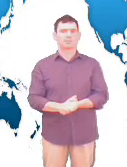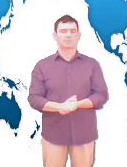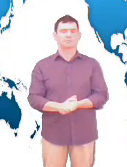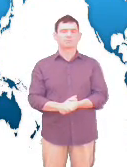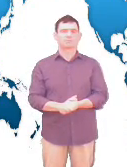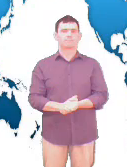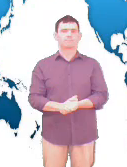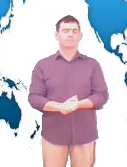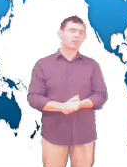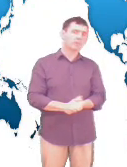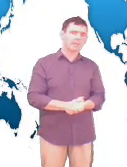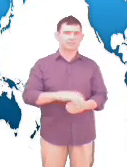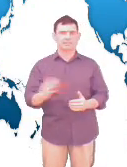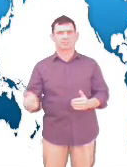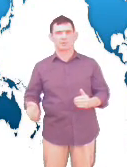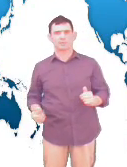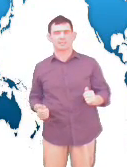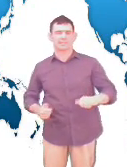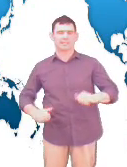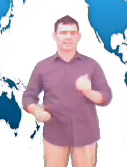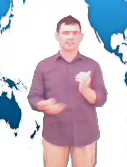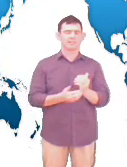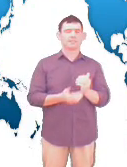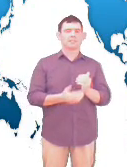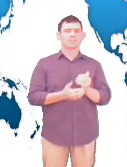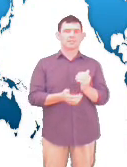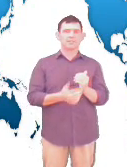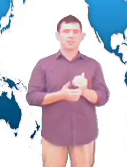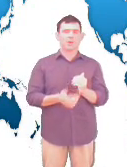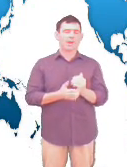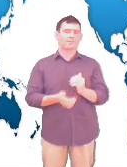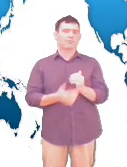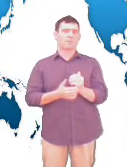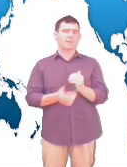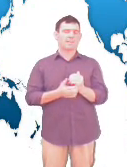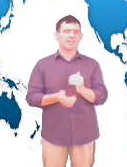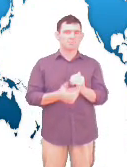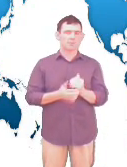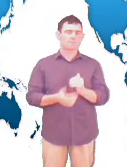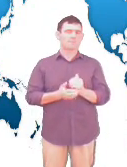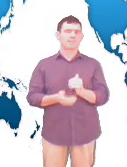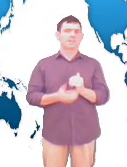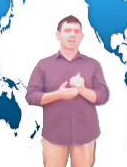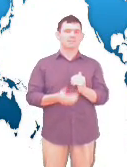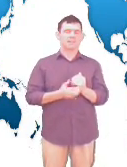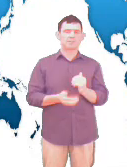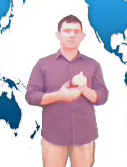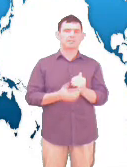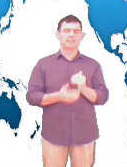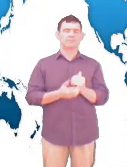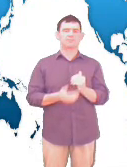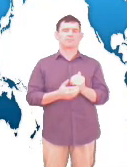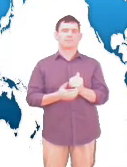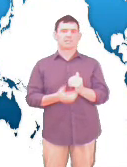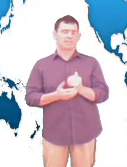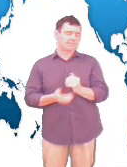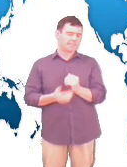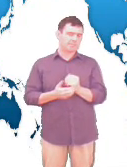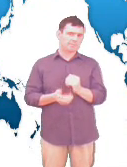mind? Okay, so let's go with that again. So even though I have that remaining number of limiting belief, I deeply